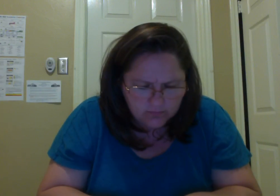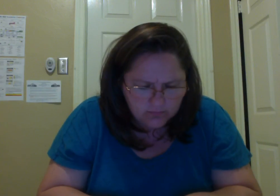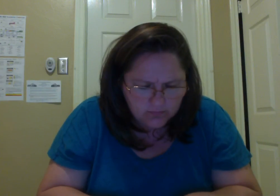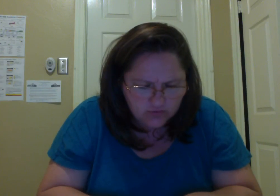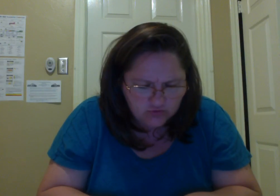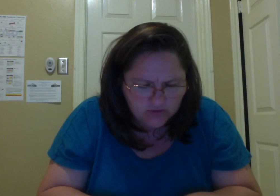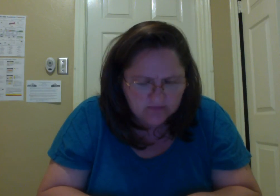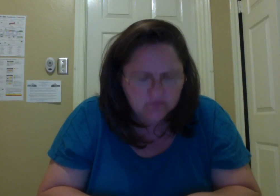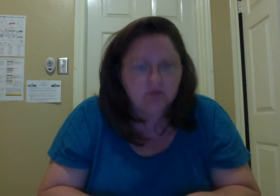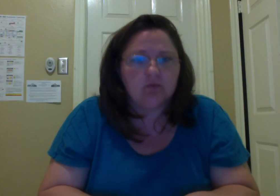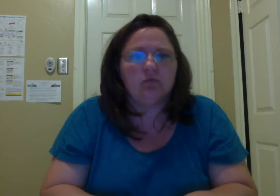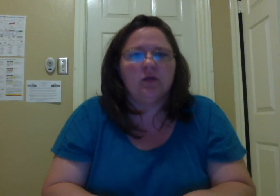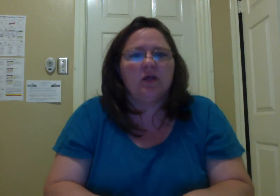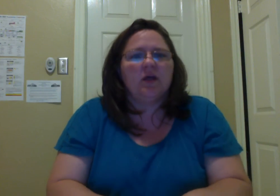It's shooting us into another.